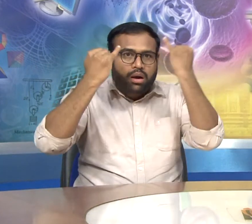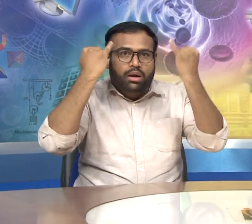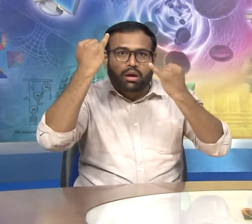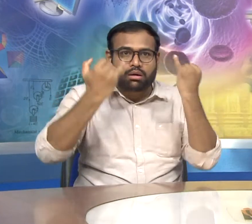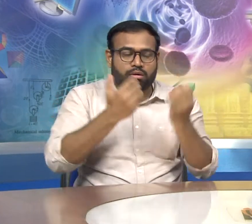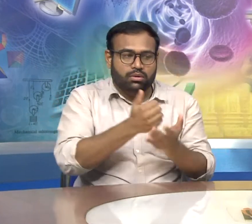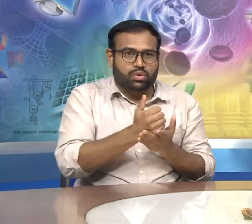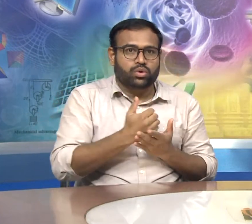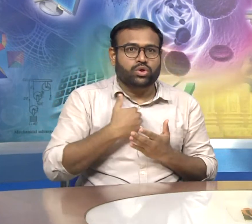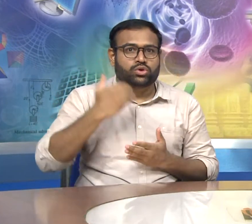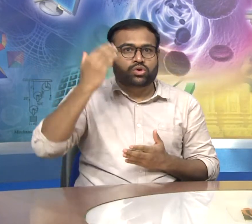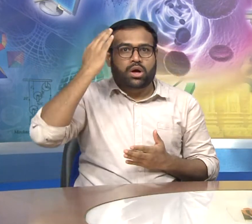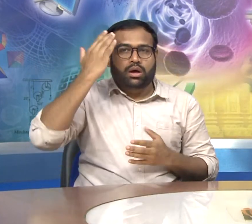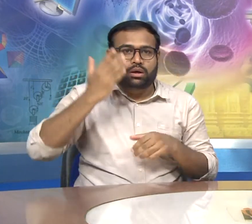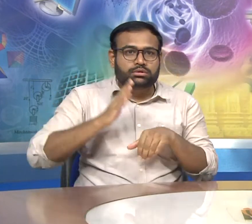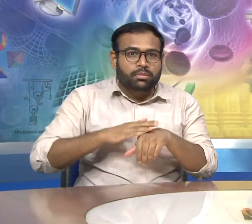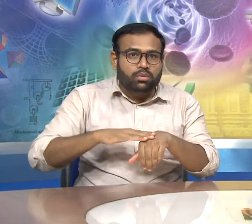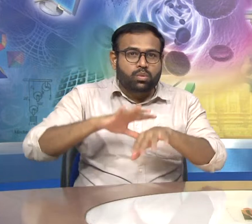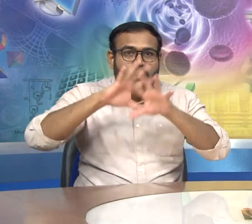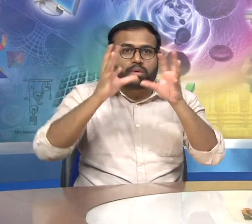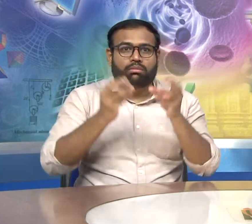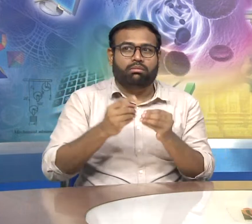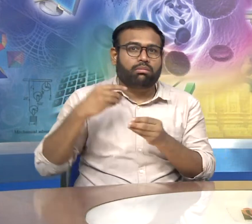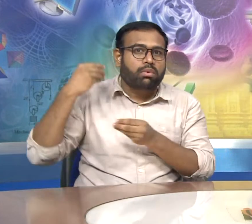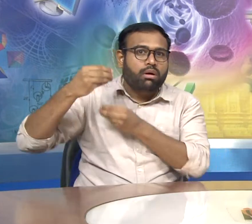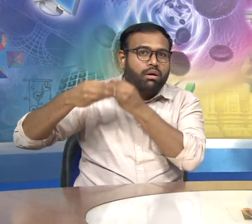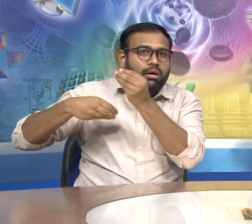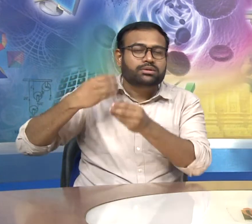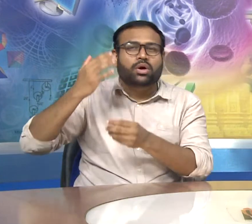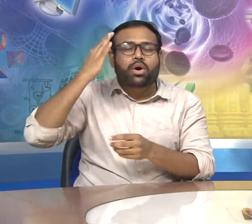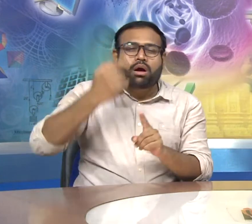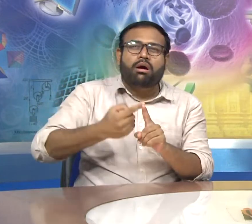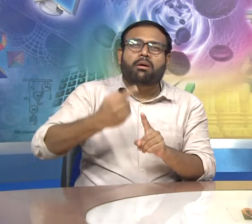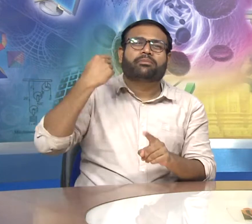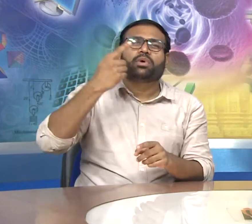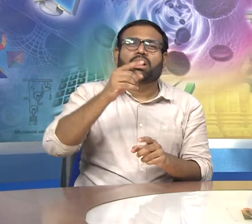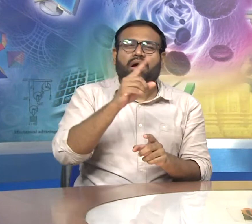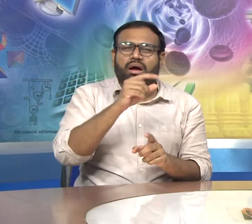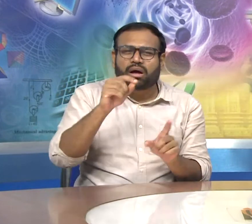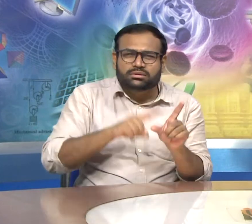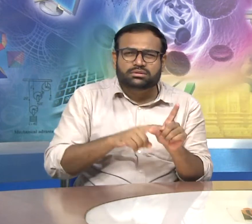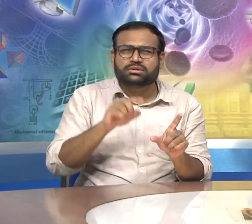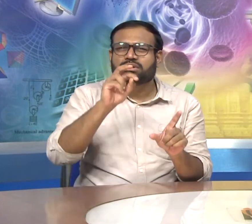They build collections tailored to the needs and goals of the